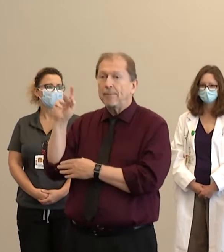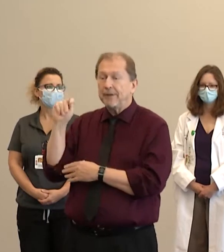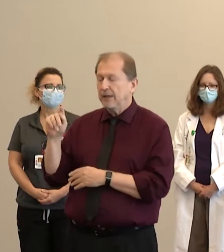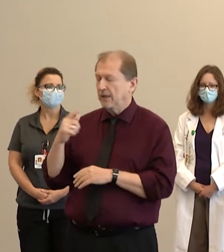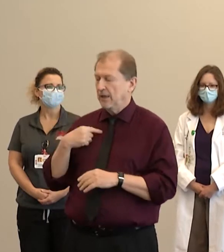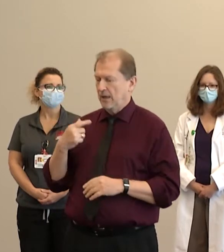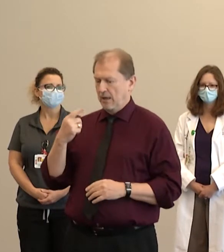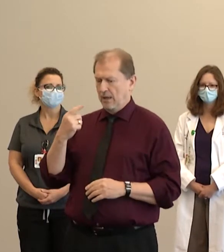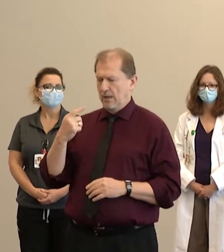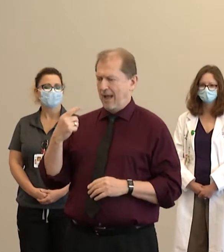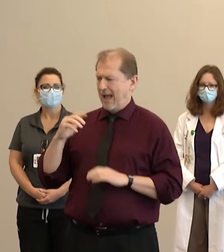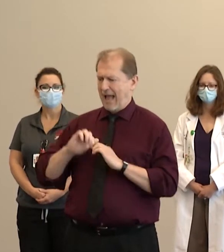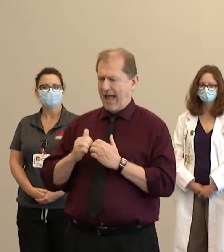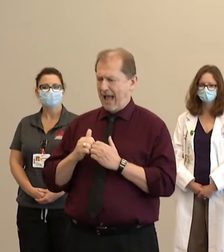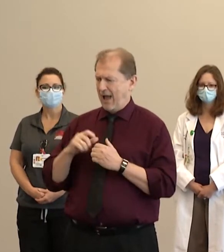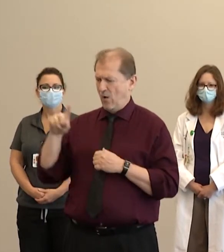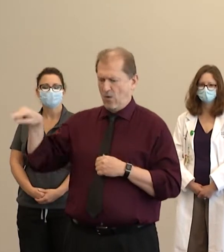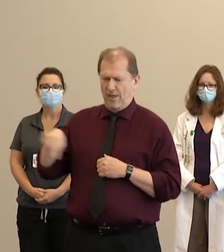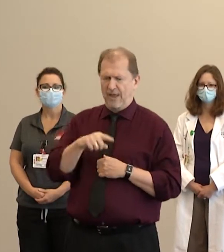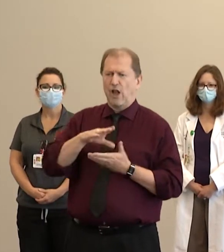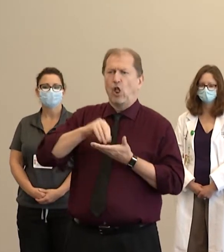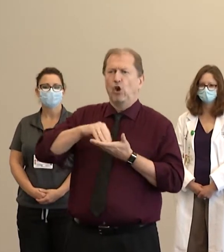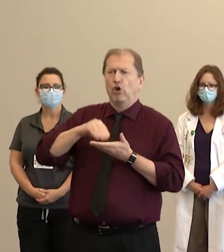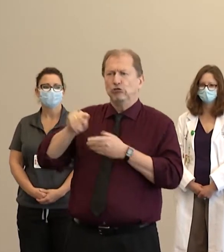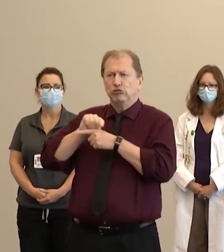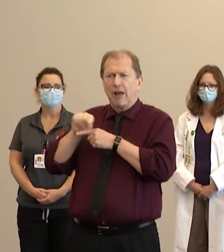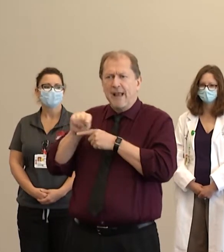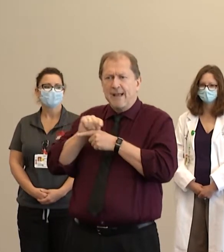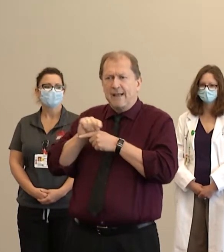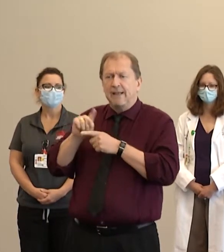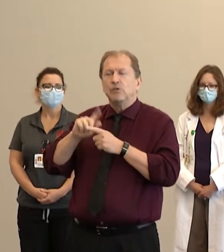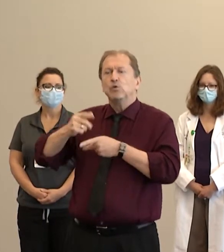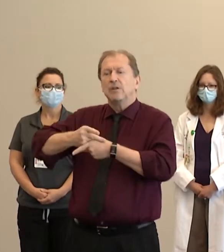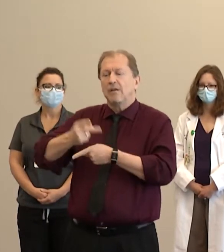ill COVID-19 patients.